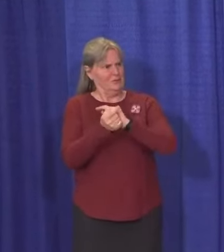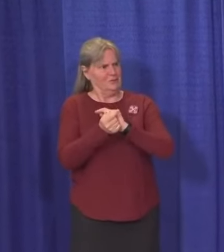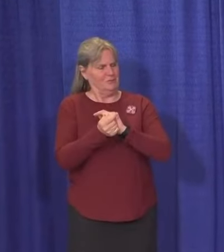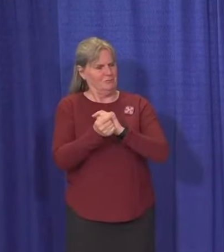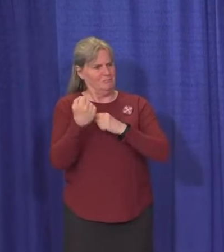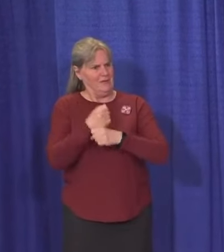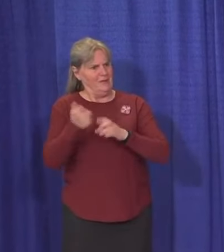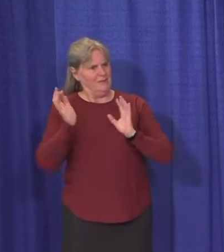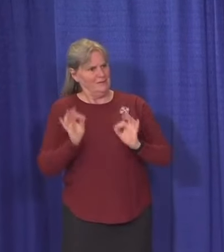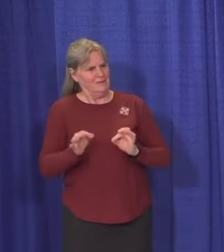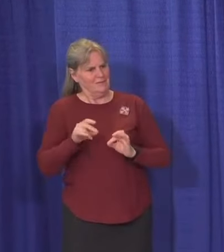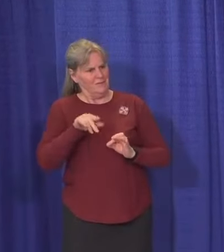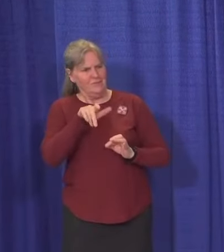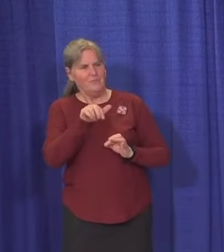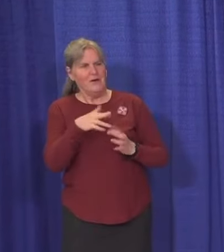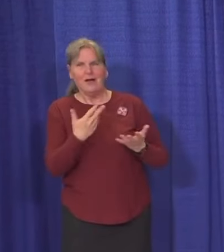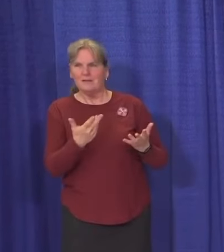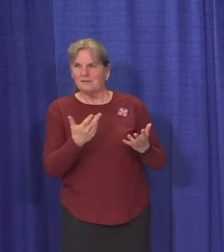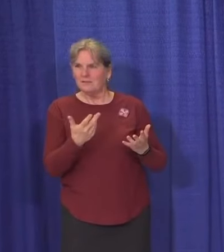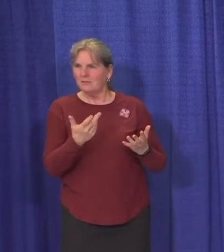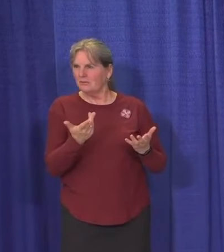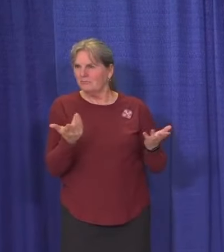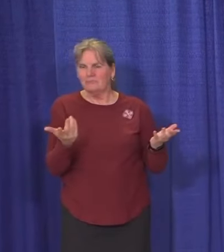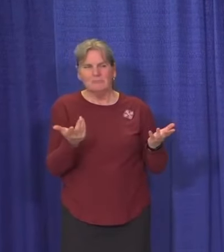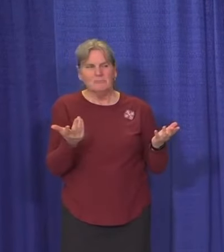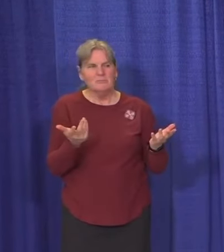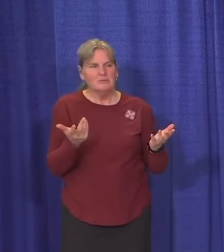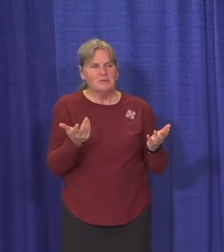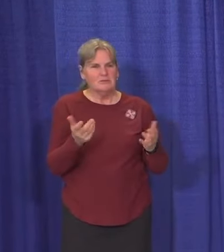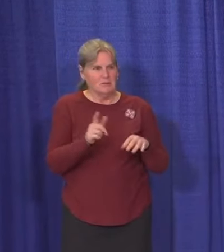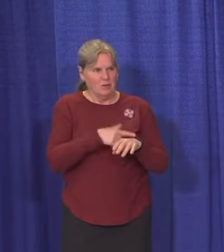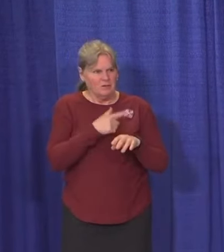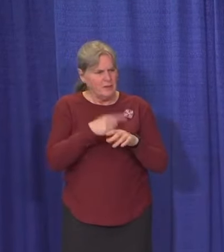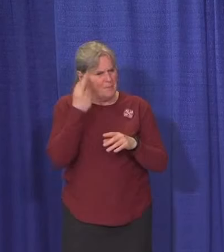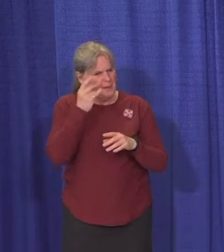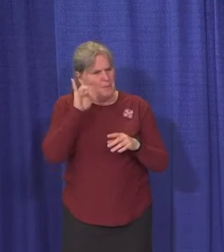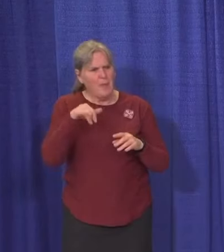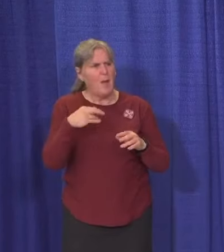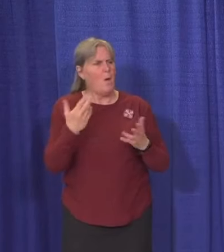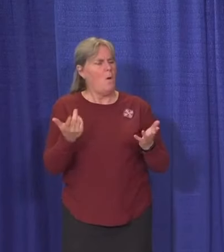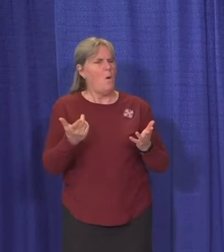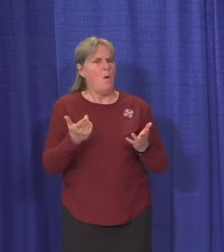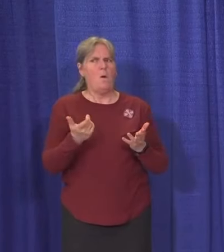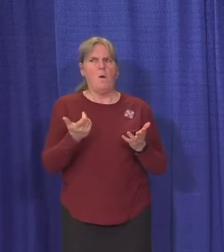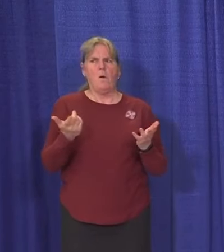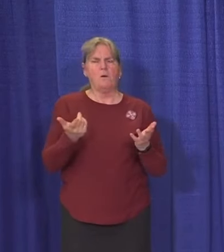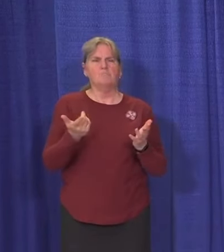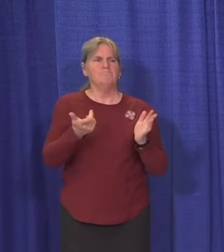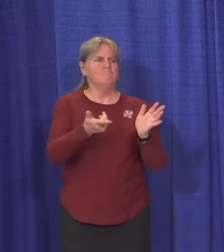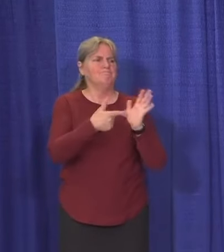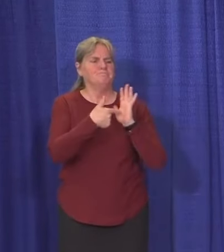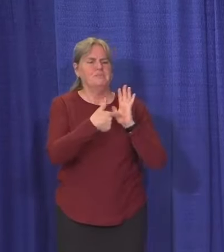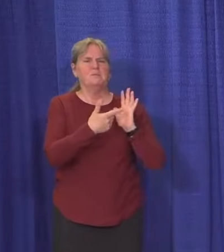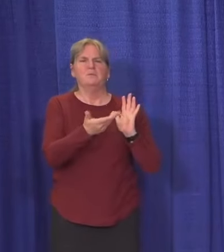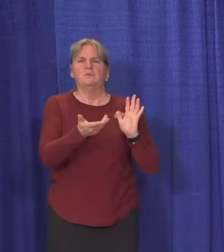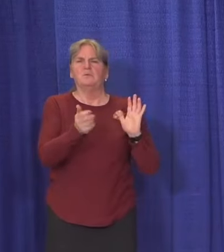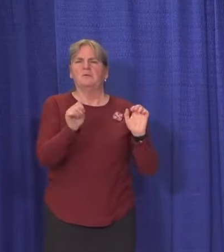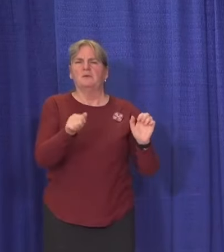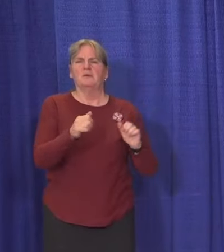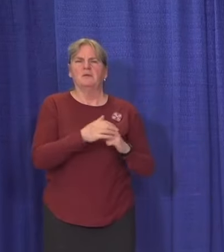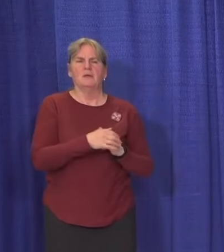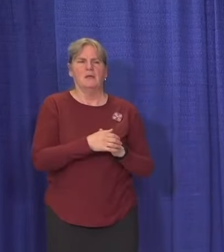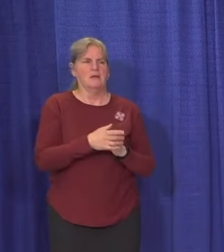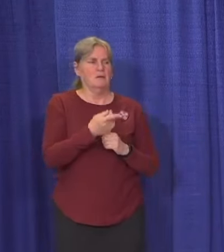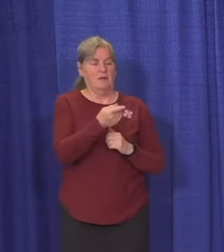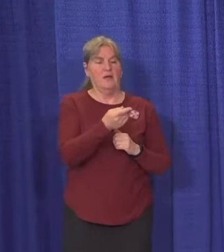have discussions about obtaining Pfizer been underway? And again, just some of the logistics of getting youth vaccinated. For example, will youth be able to walk